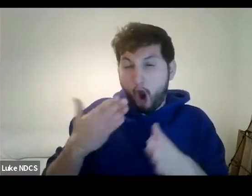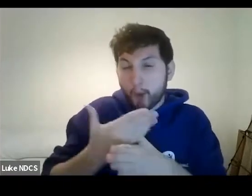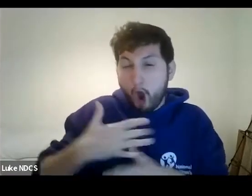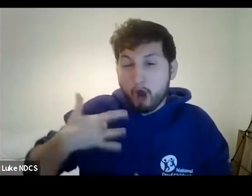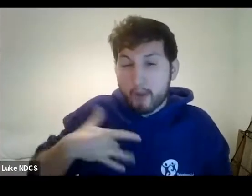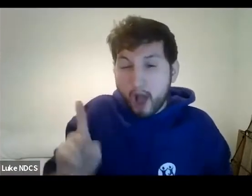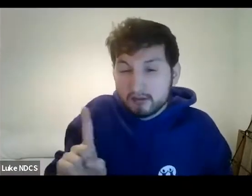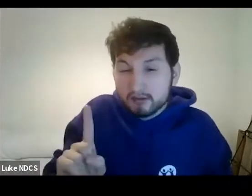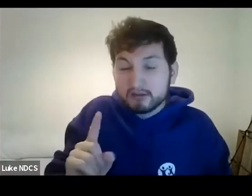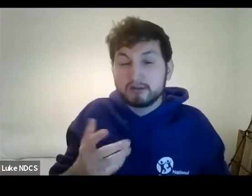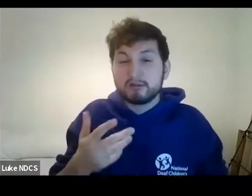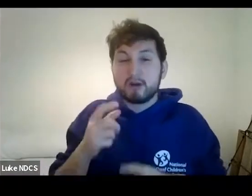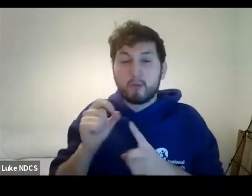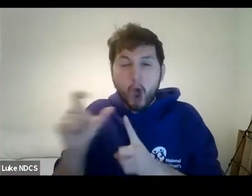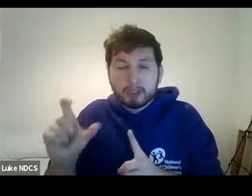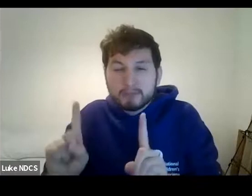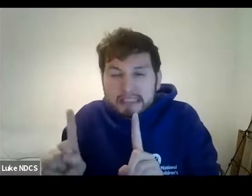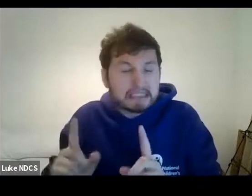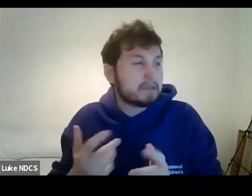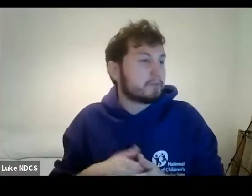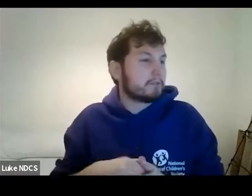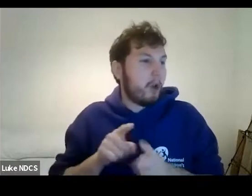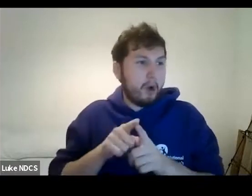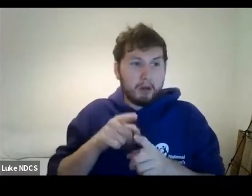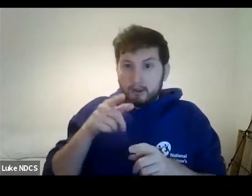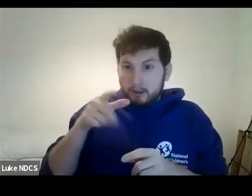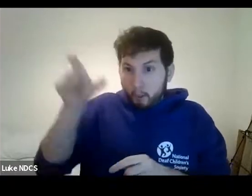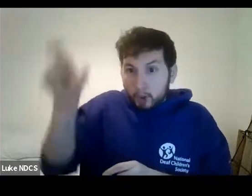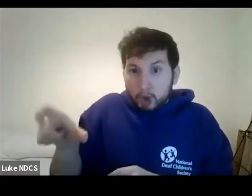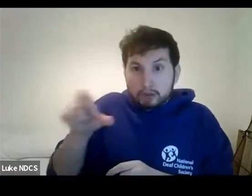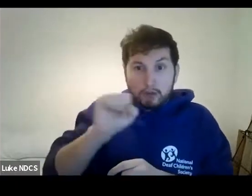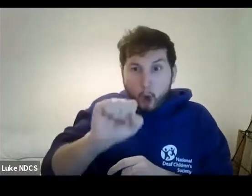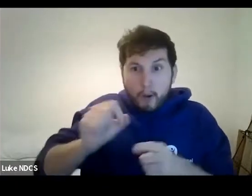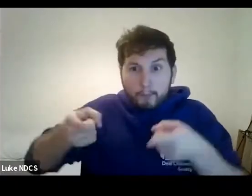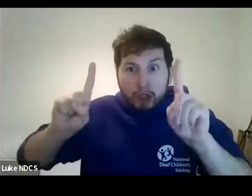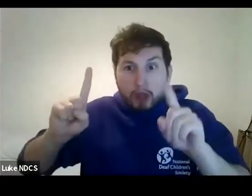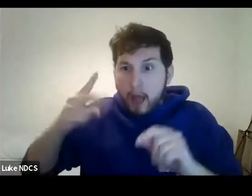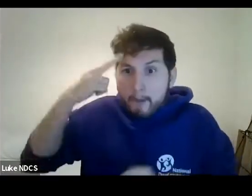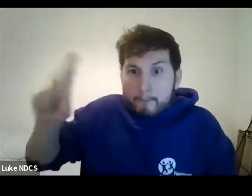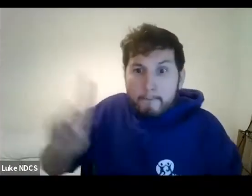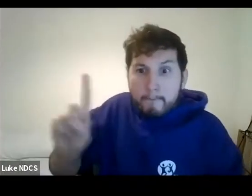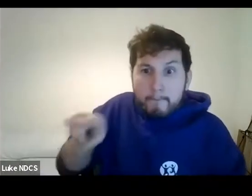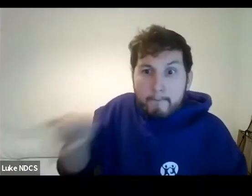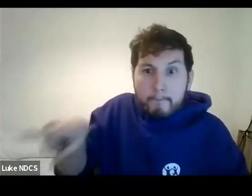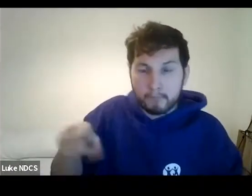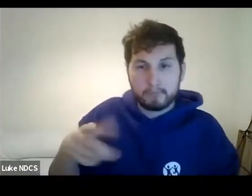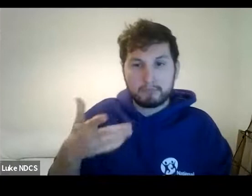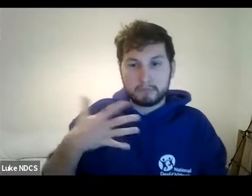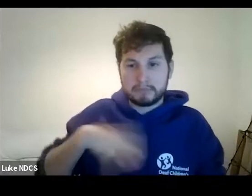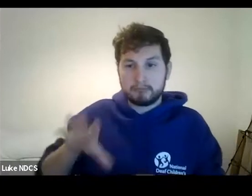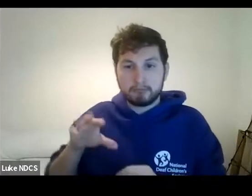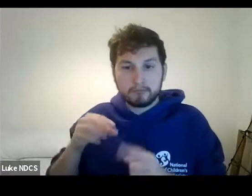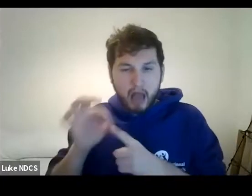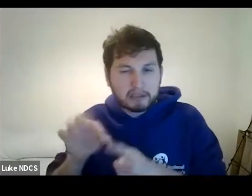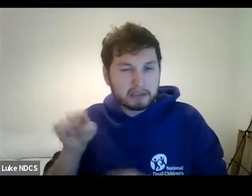So when you're making your application, they'll ask for things like your work address, what you do. They will ask for the name of